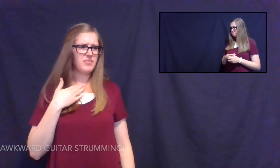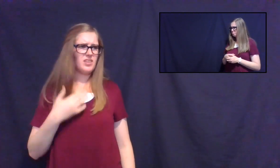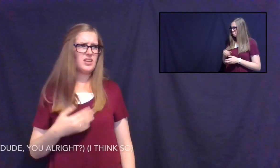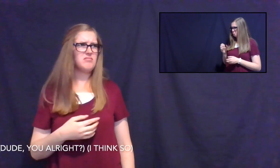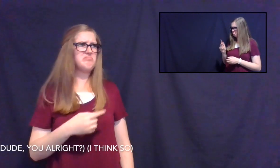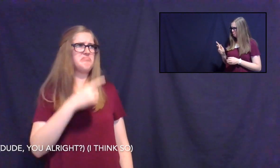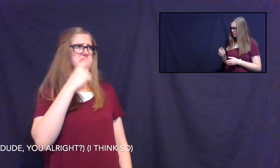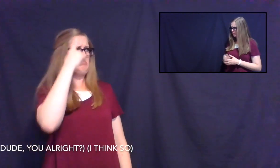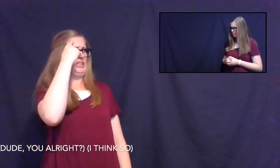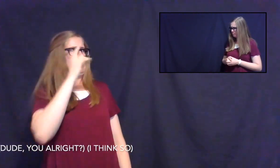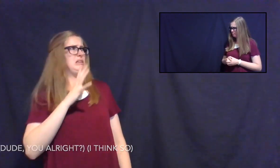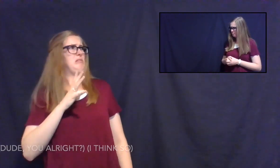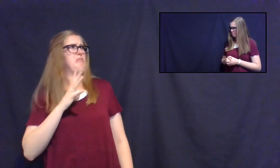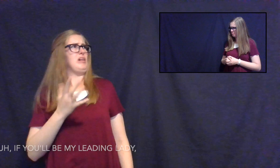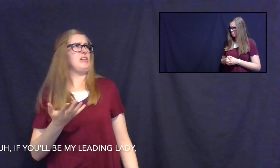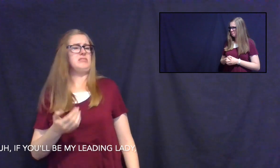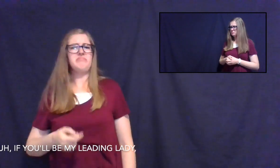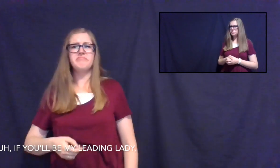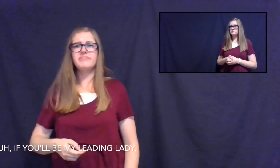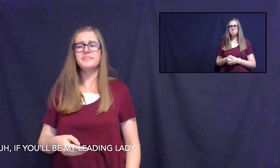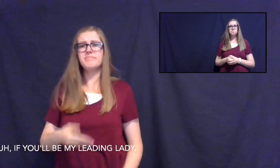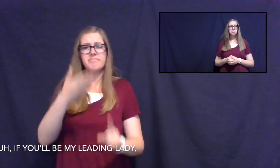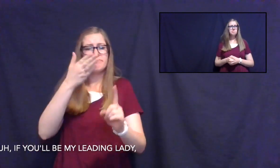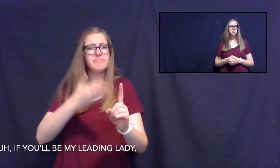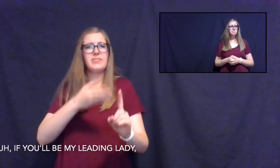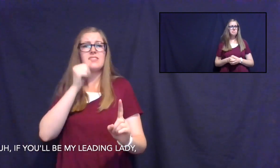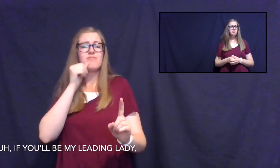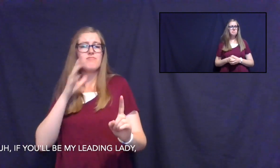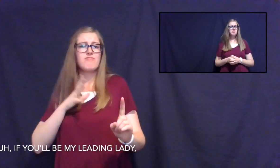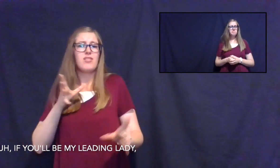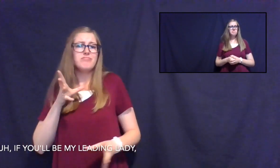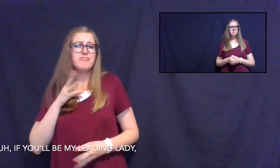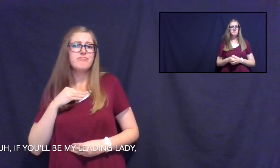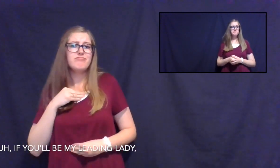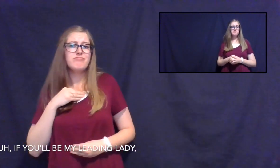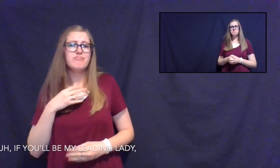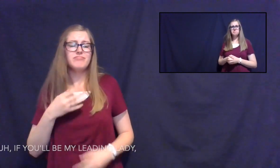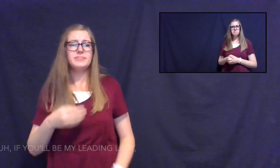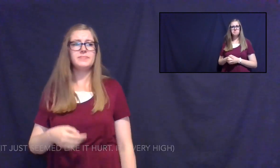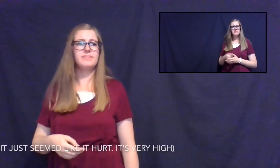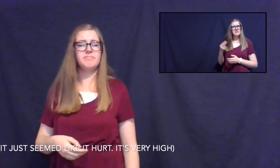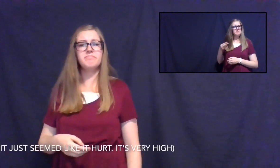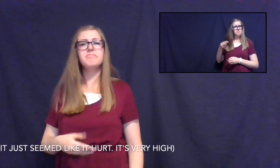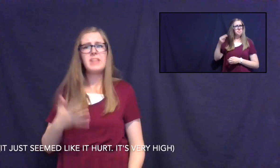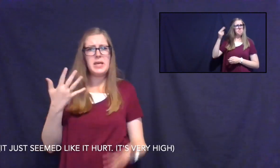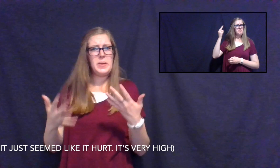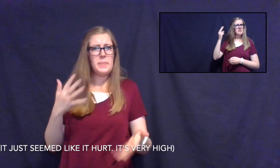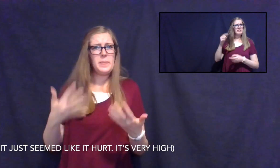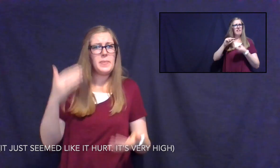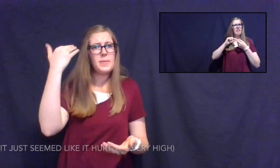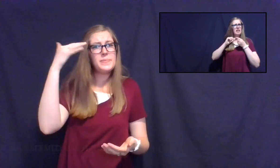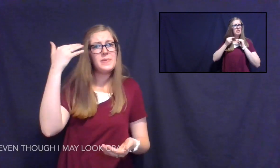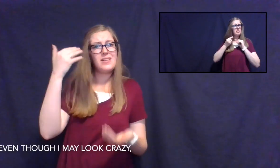Dude, you alright? I think so If you'll be my leading lady It seemed like it hurt